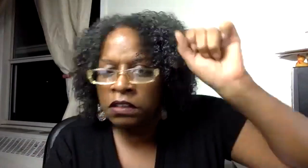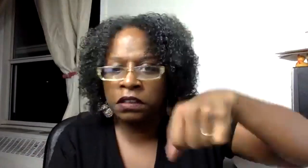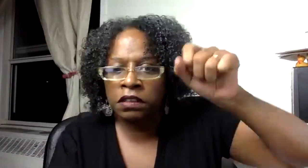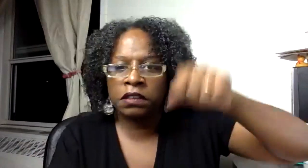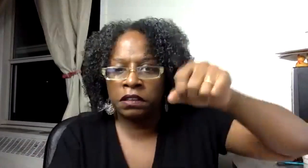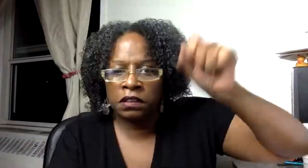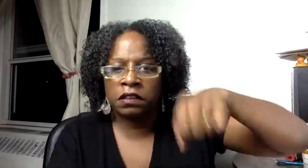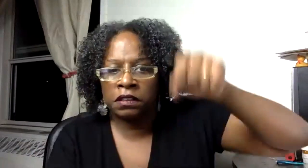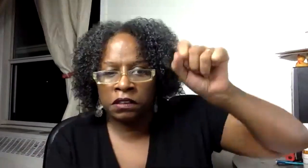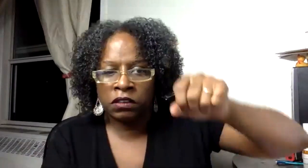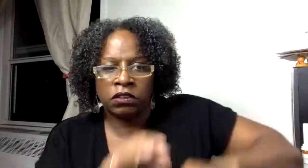it.